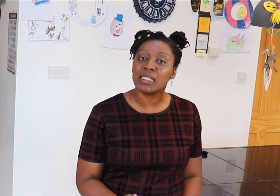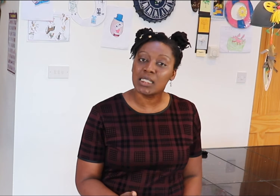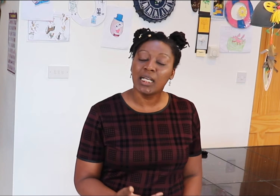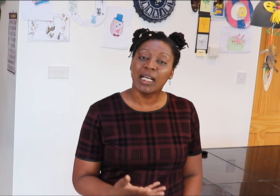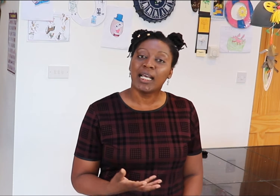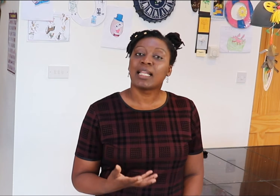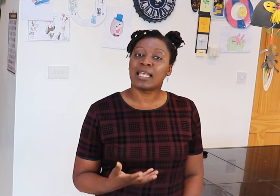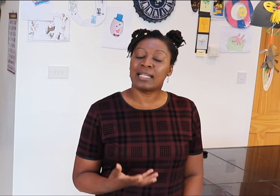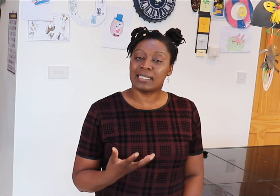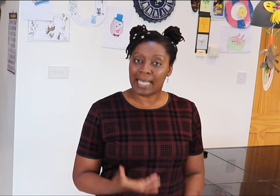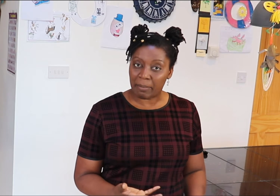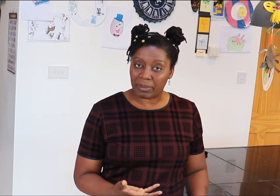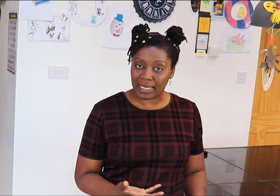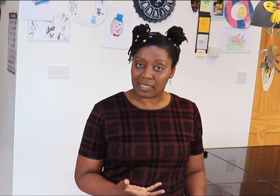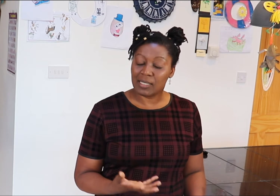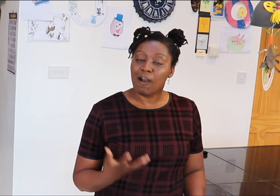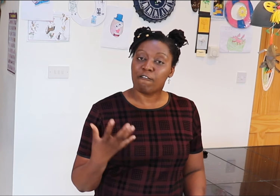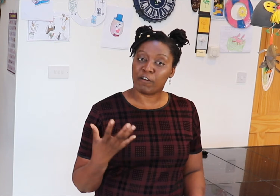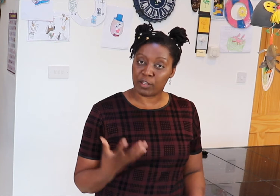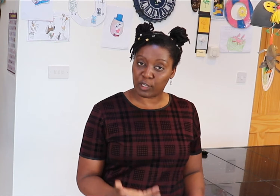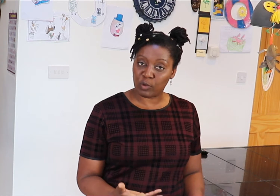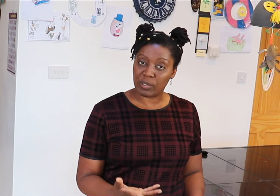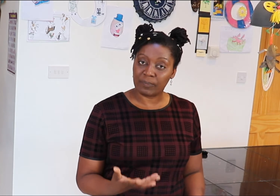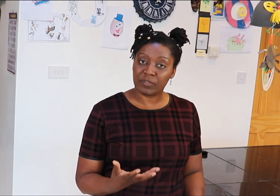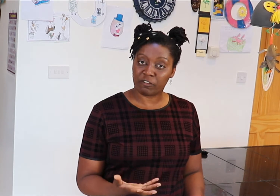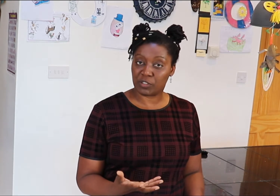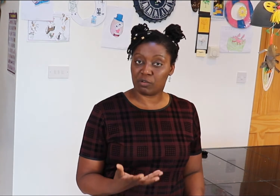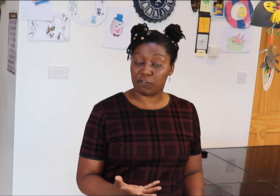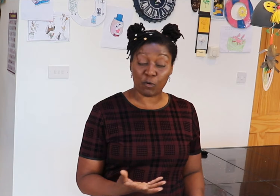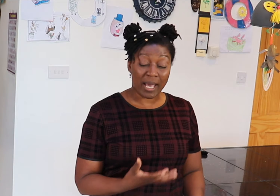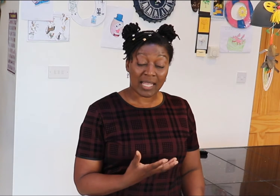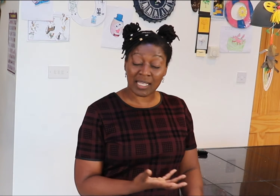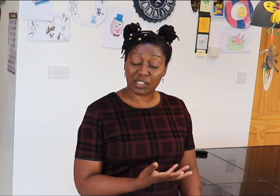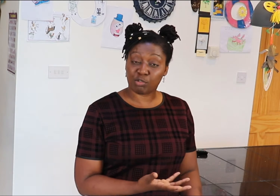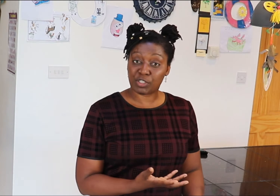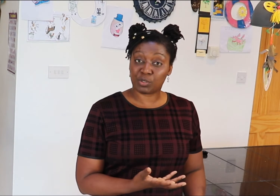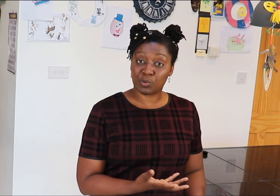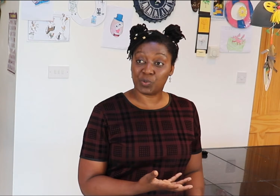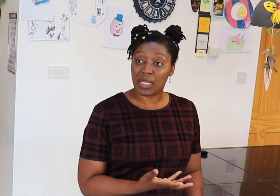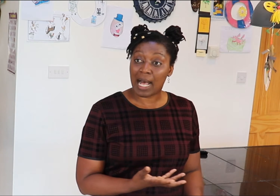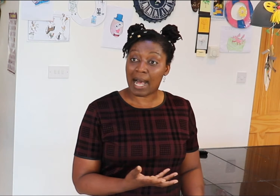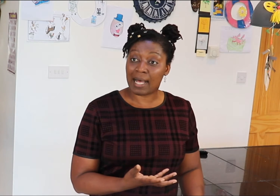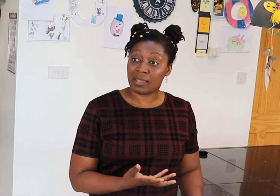template. They are the template for the human physical form. These crystals are